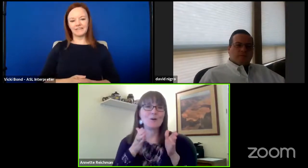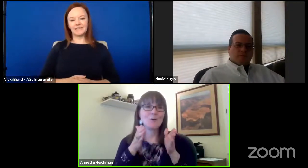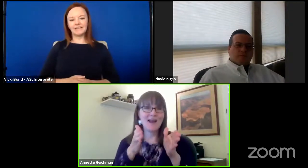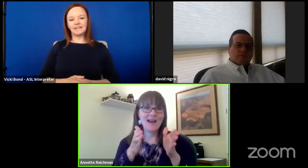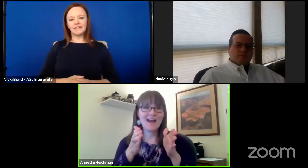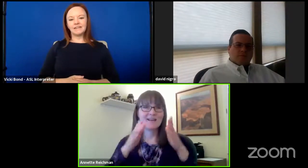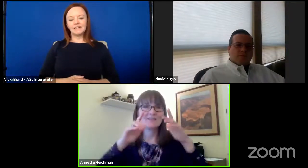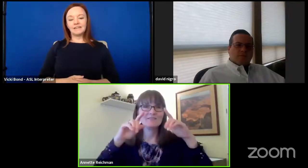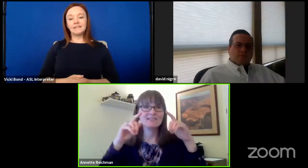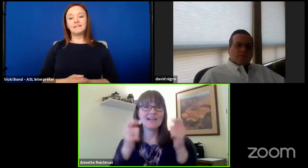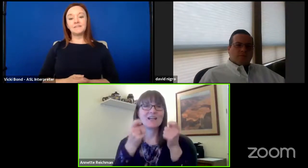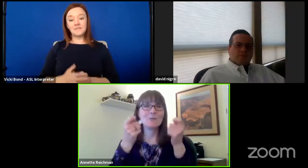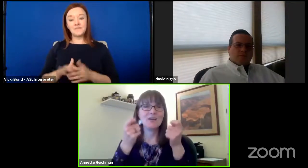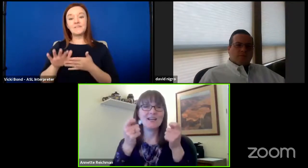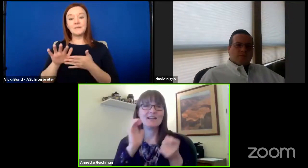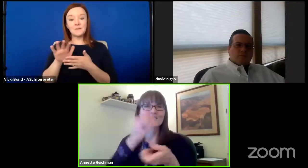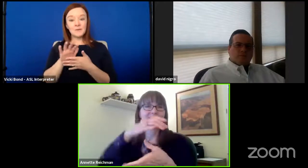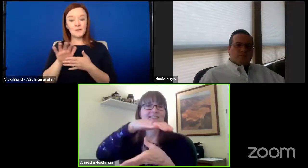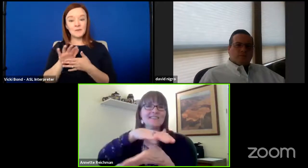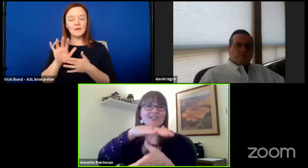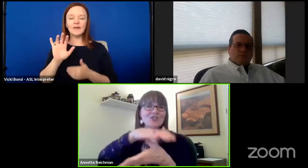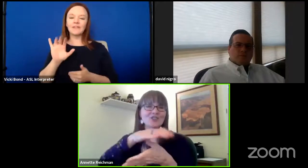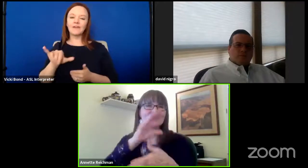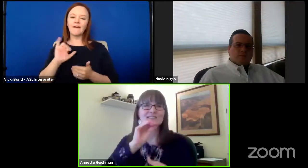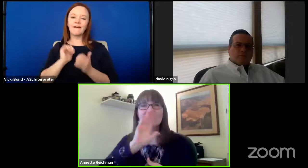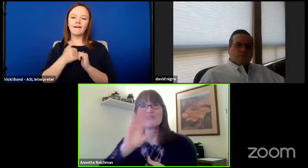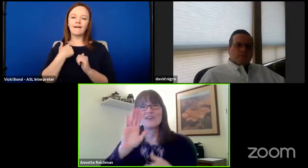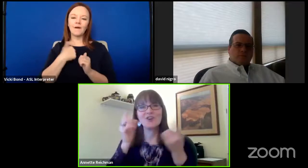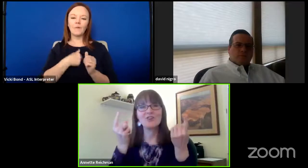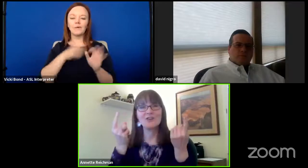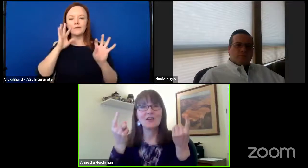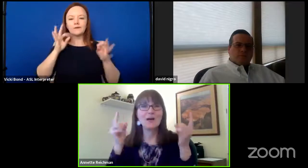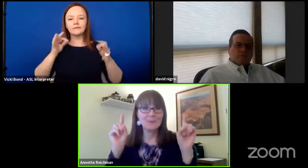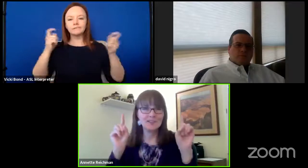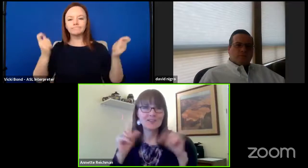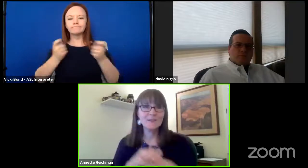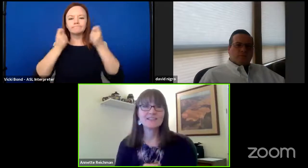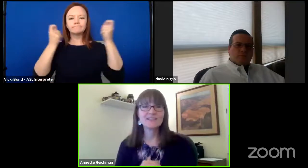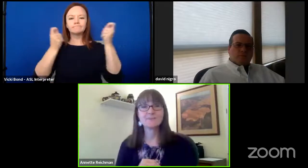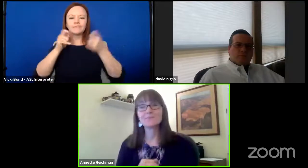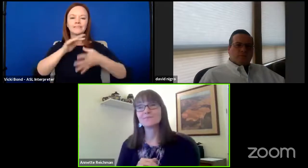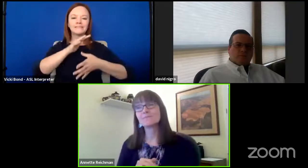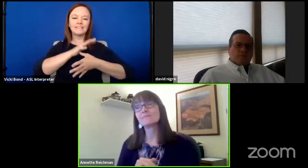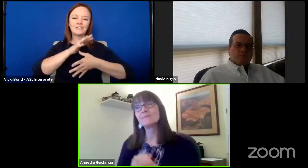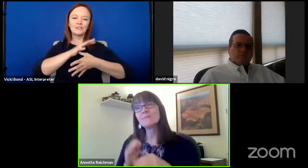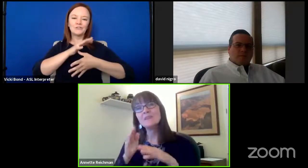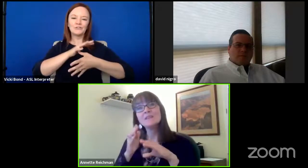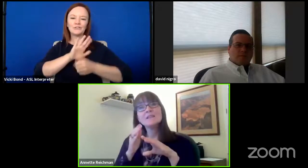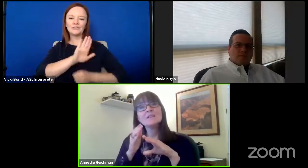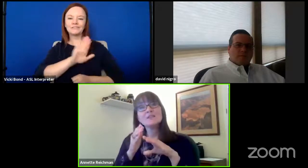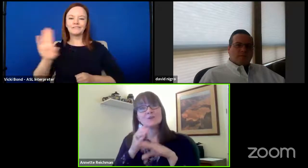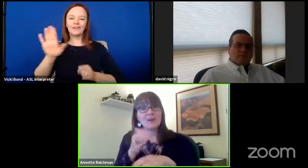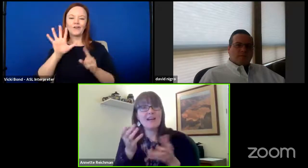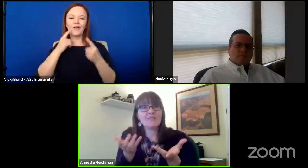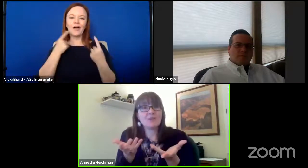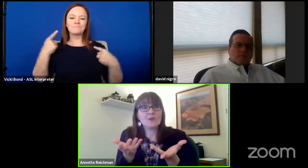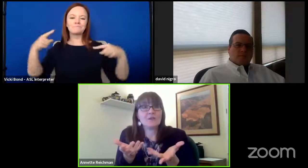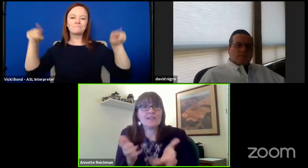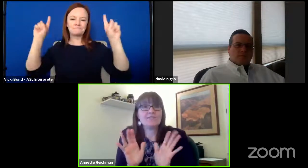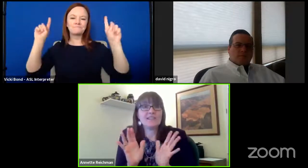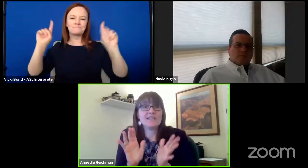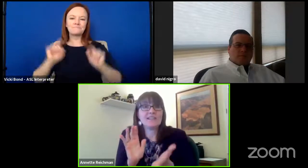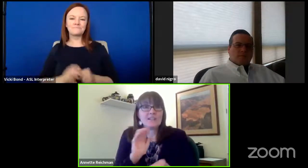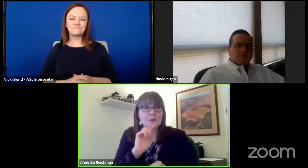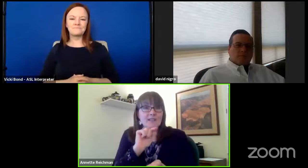was our way of celebrating the seniors and their accomplishments. So